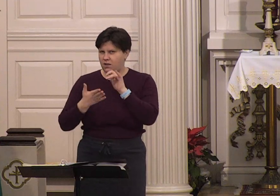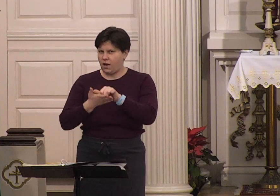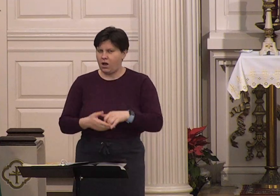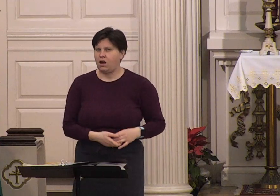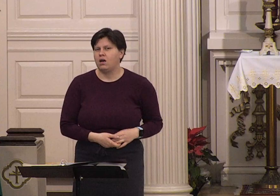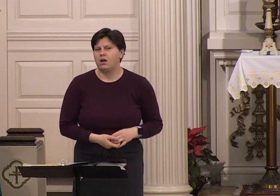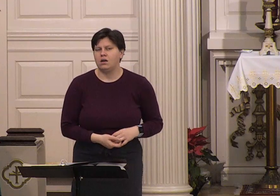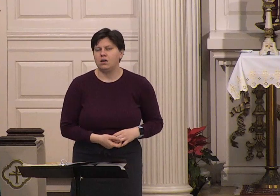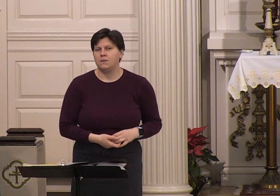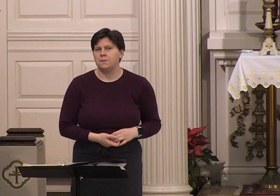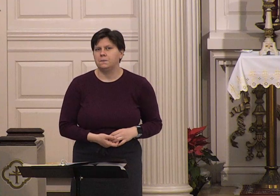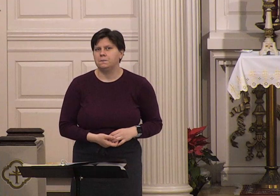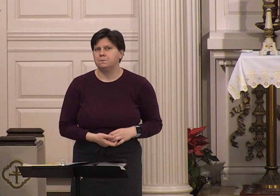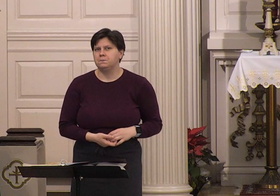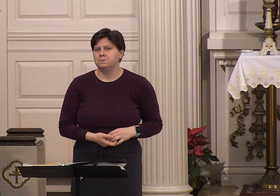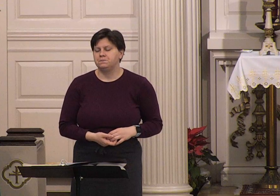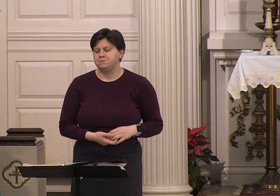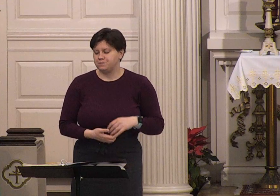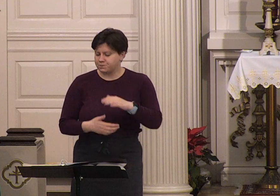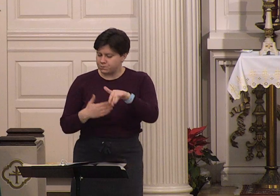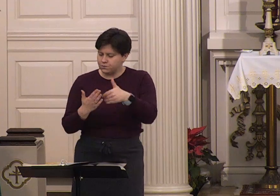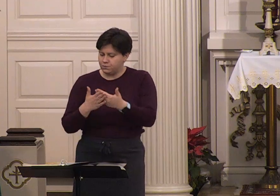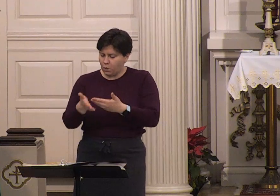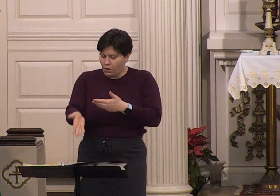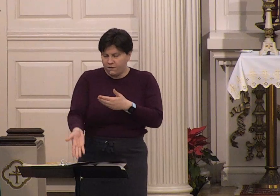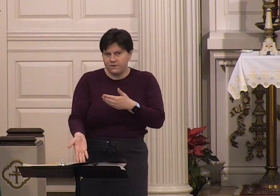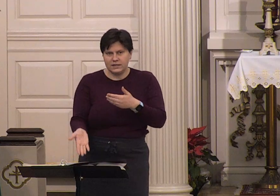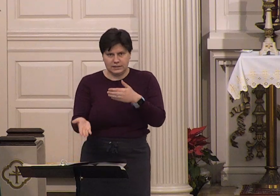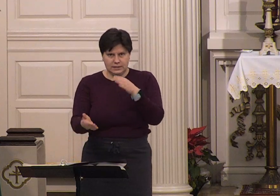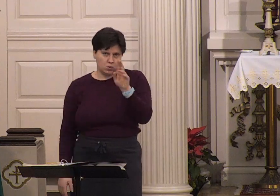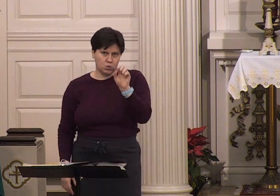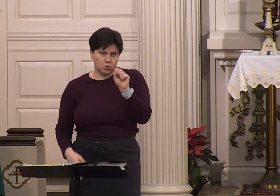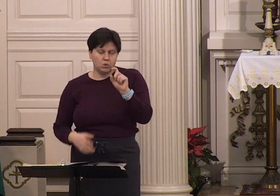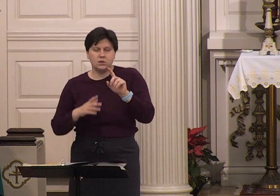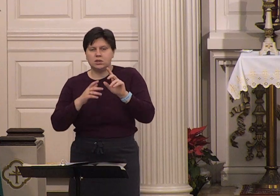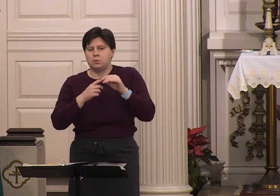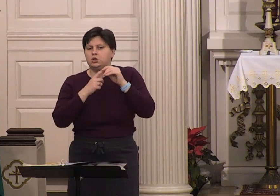of these Beatitudes, especially the ones at the beginning,